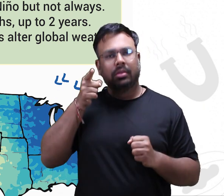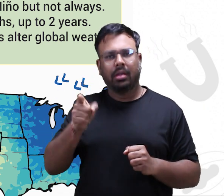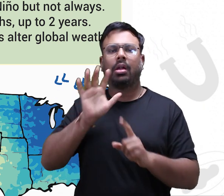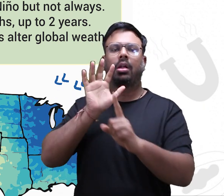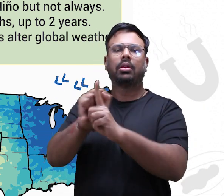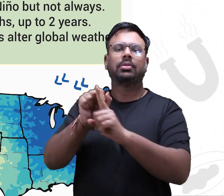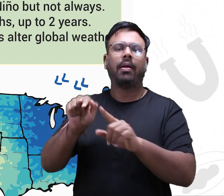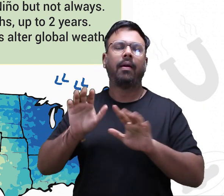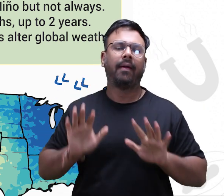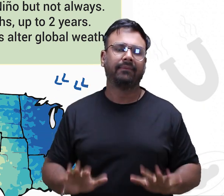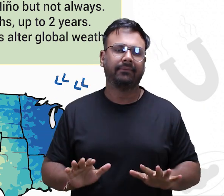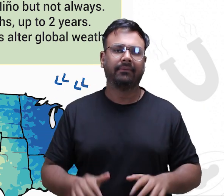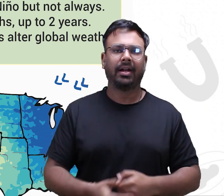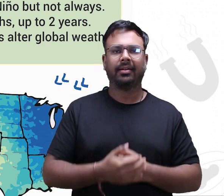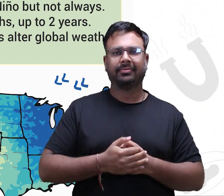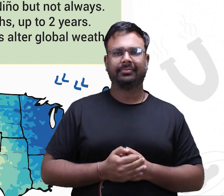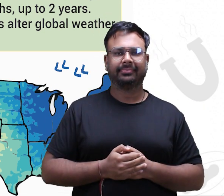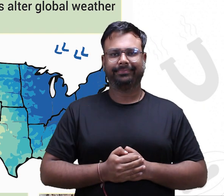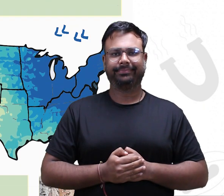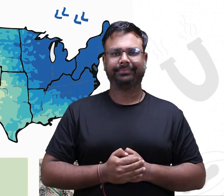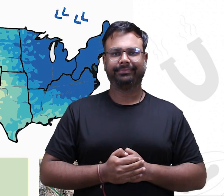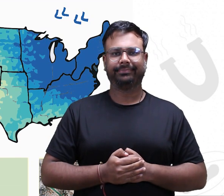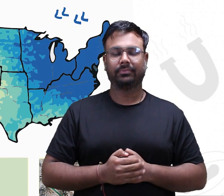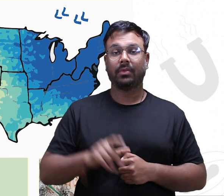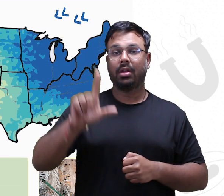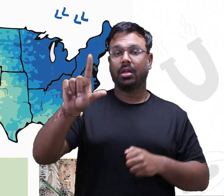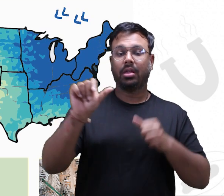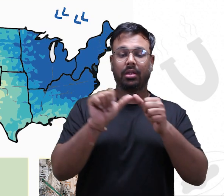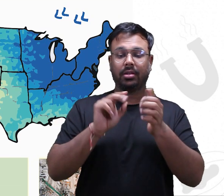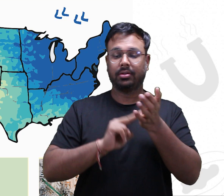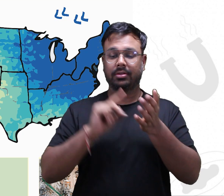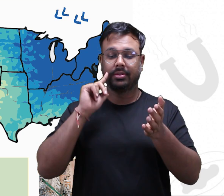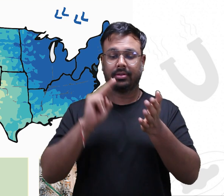and changes in the global atmospheric circulation.